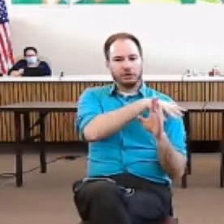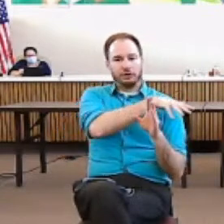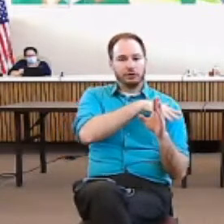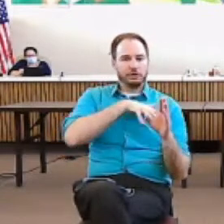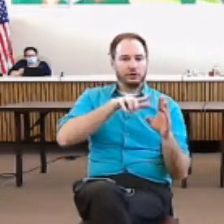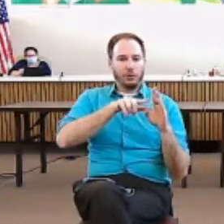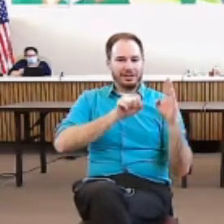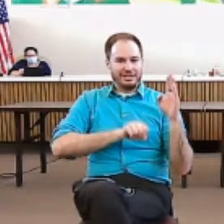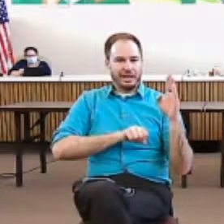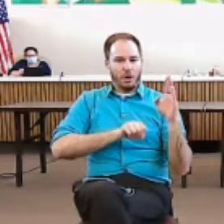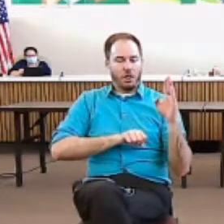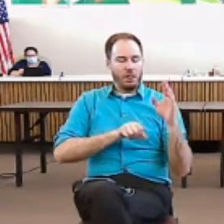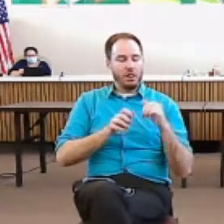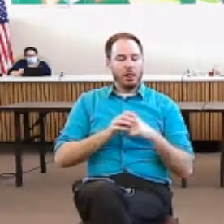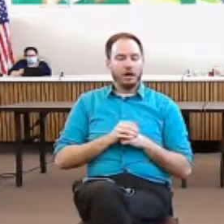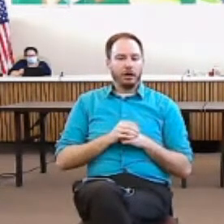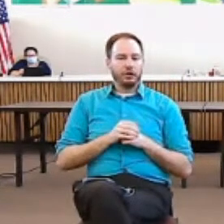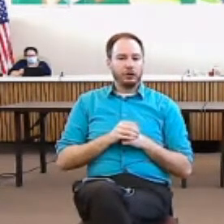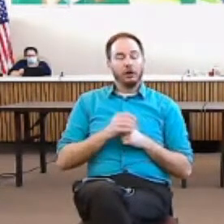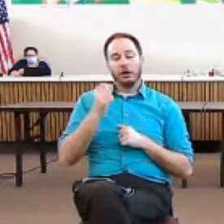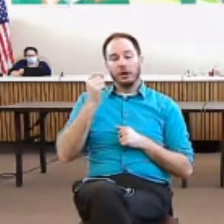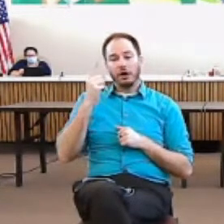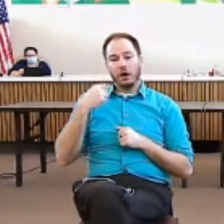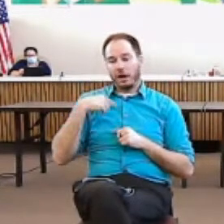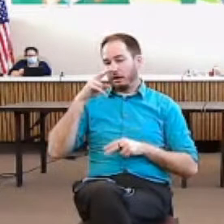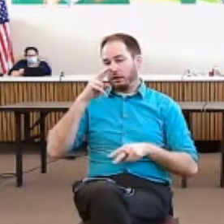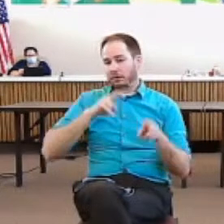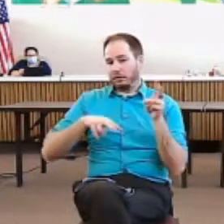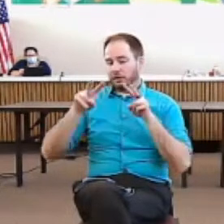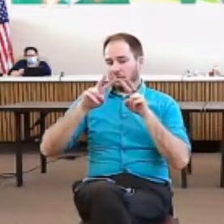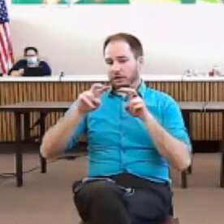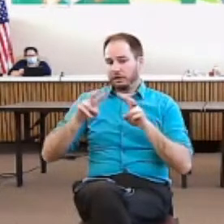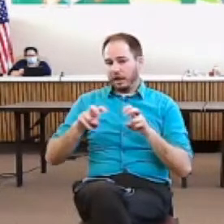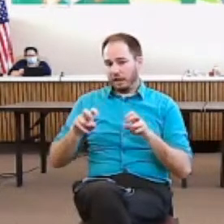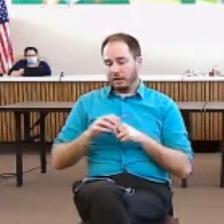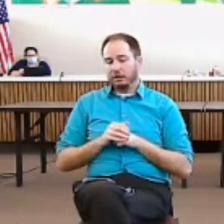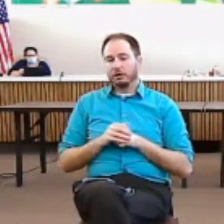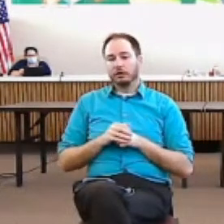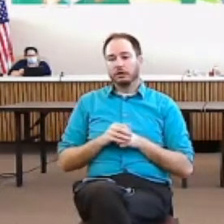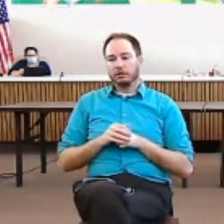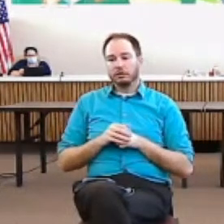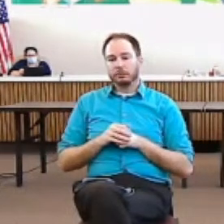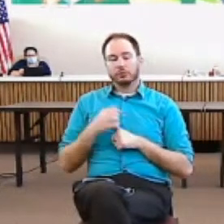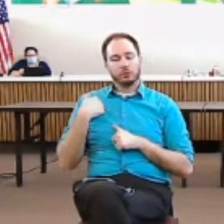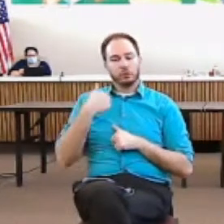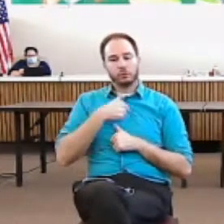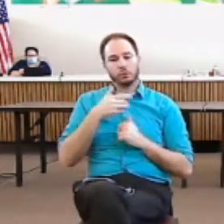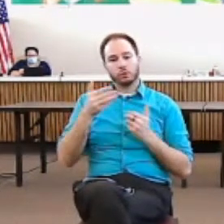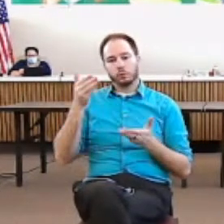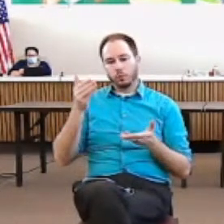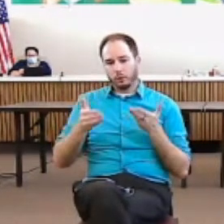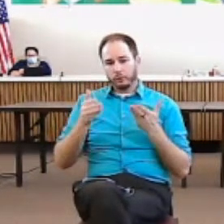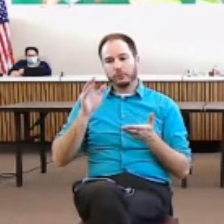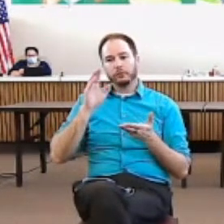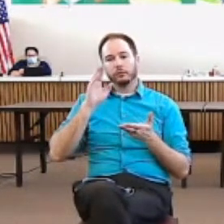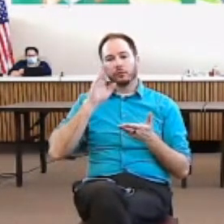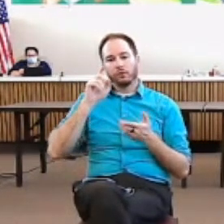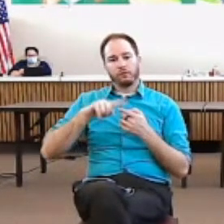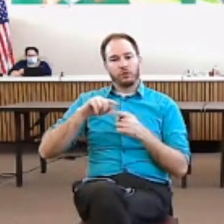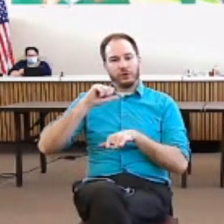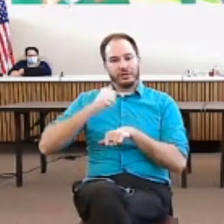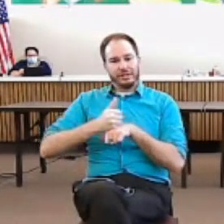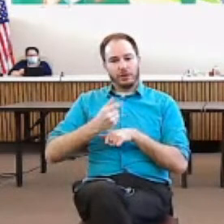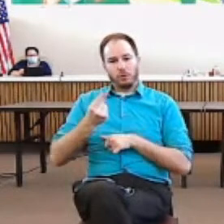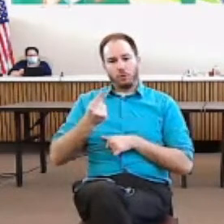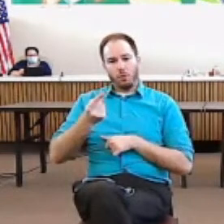houses to the south. So when I did that analysis, we're going to set